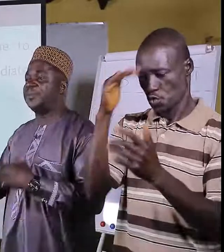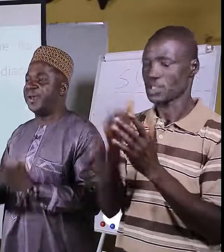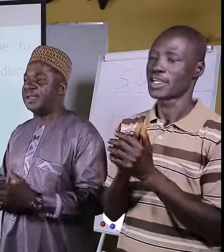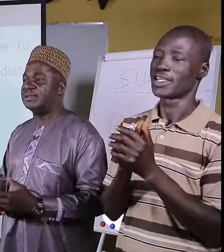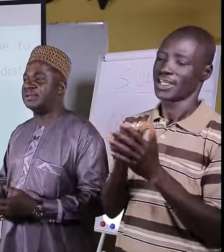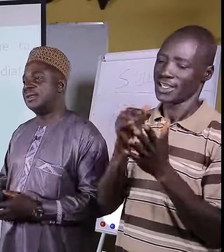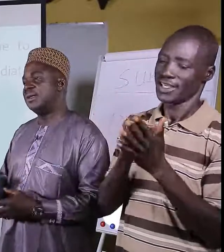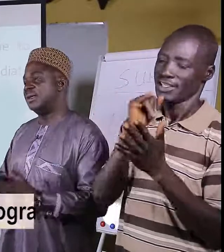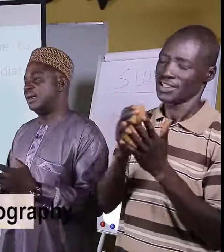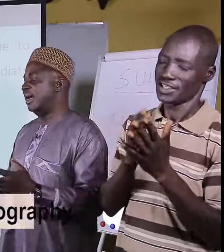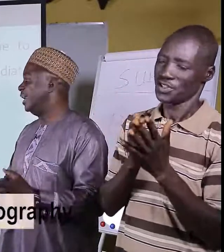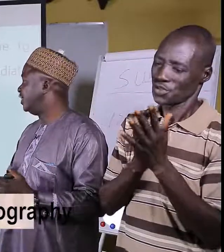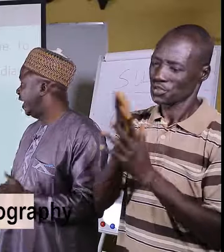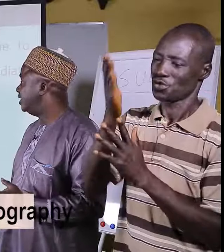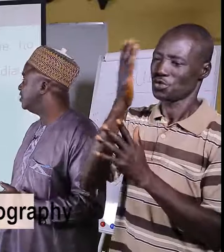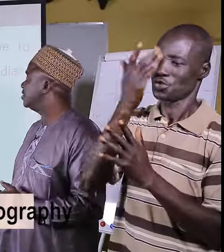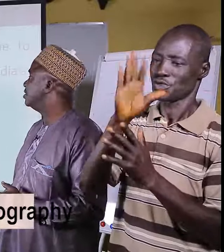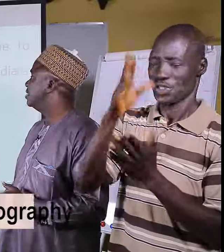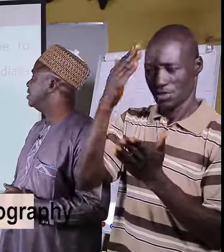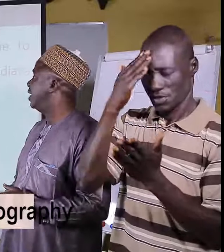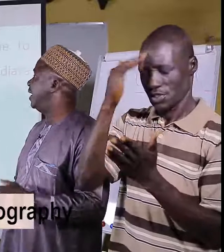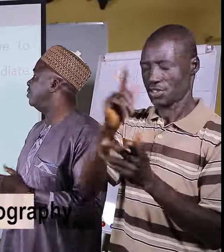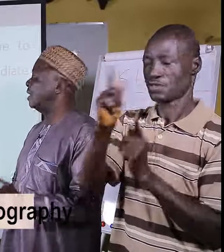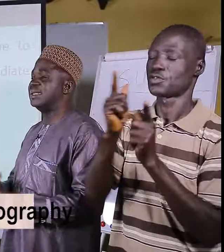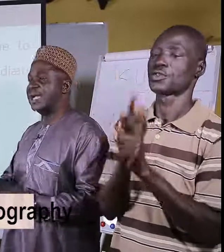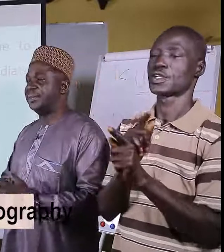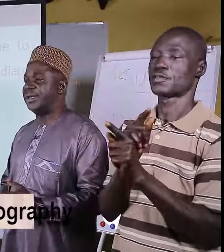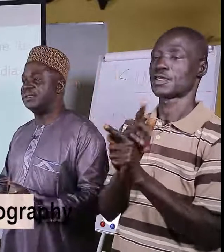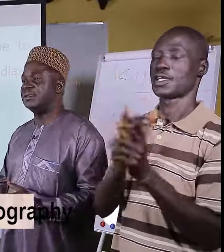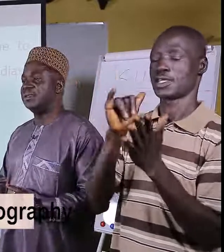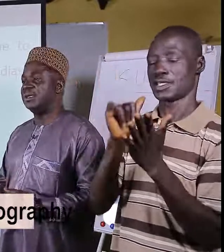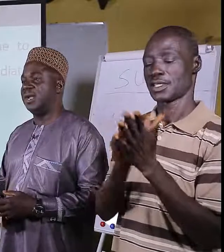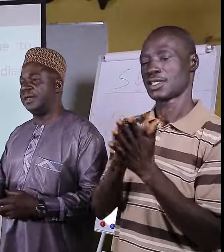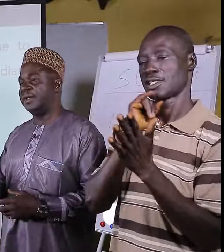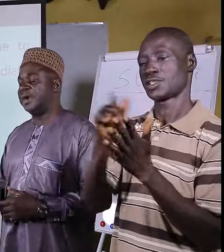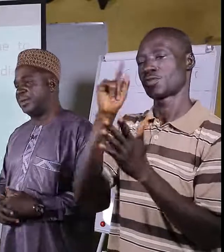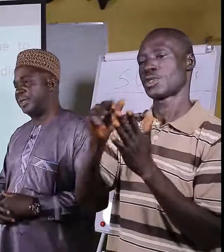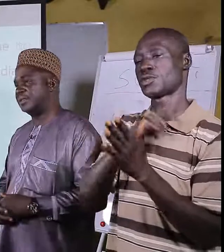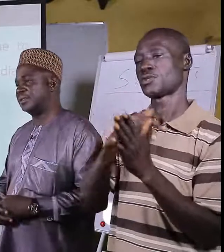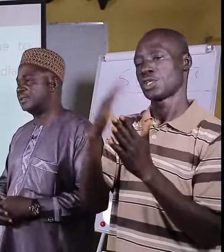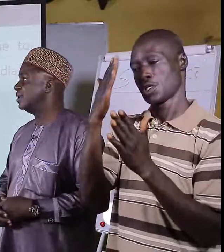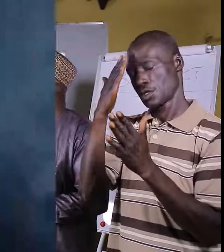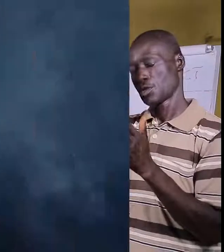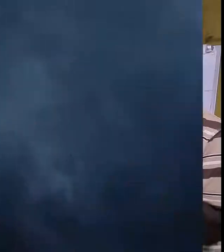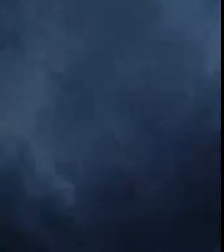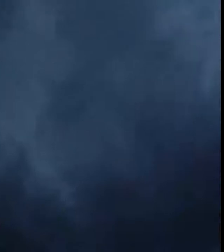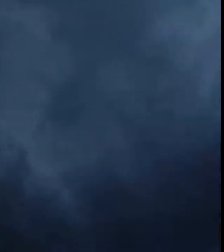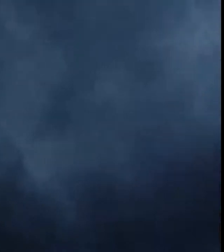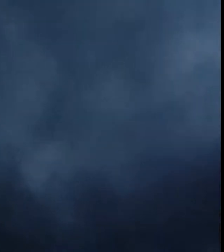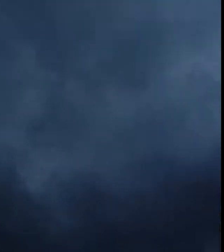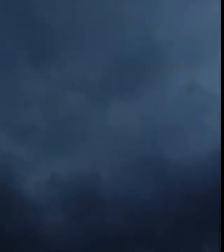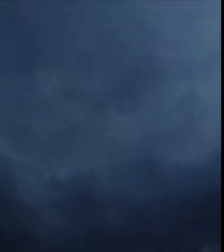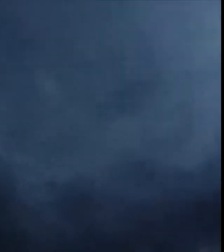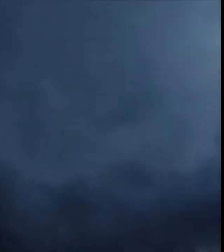will experience a change in what is happening in the environment.